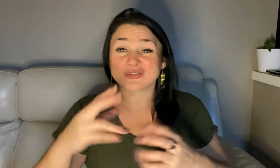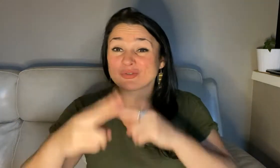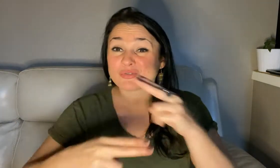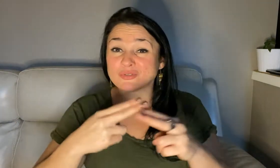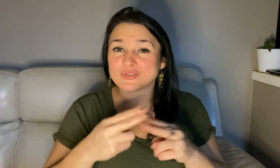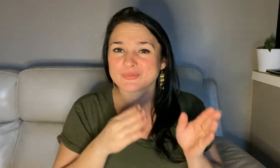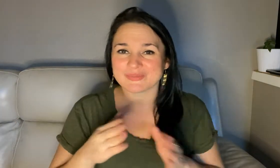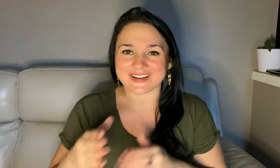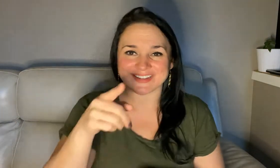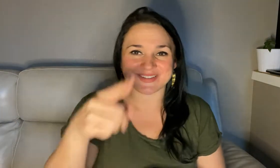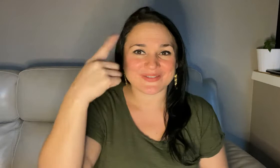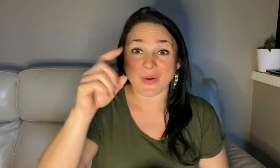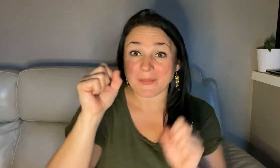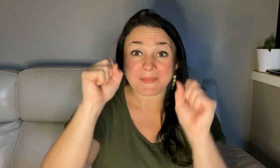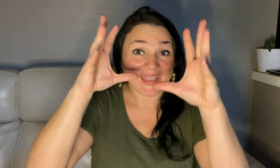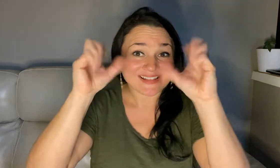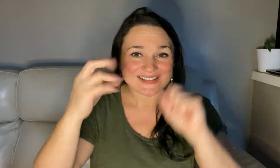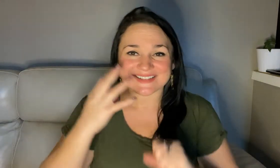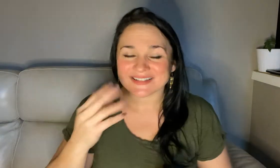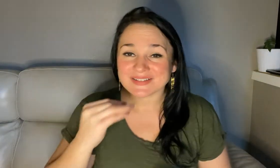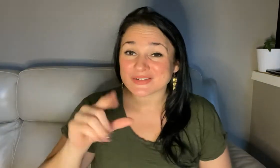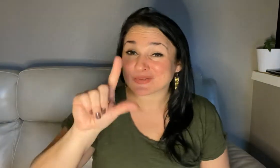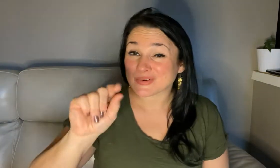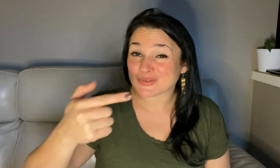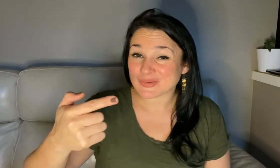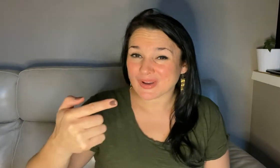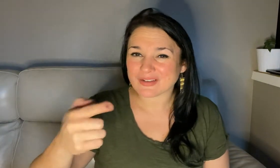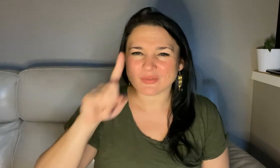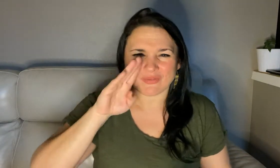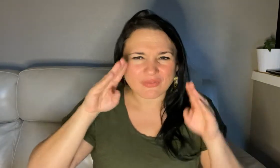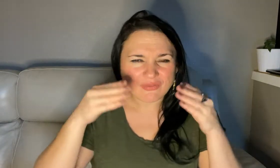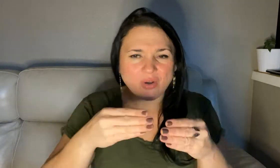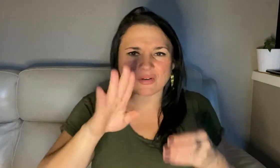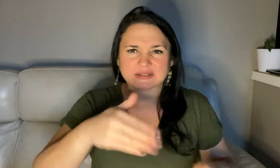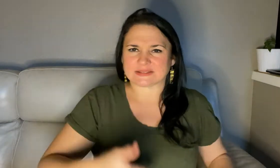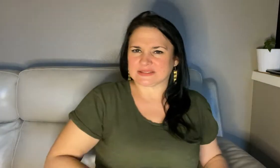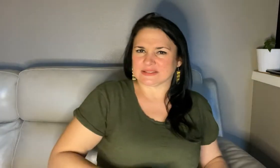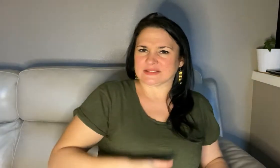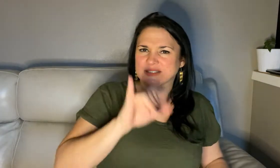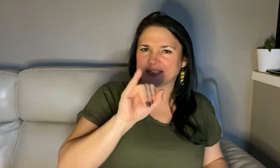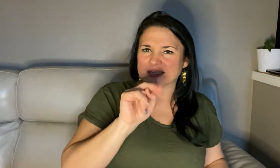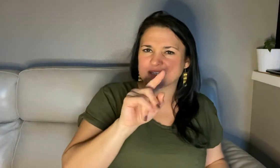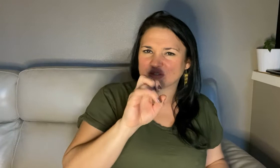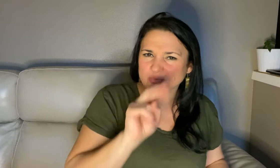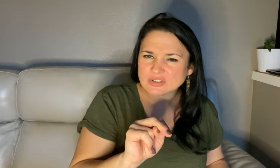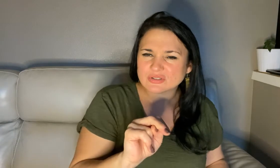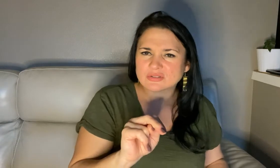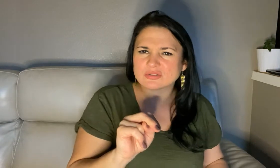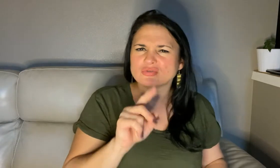for this amazing experience in 2021. So continue to focus on your intuition. What is truly inside